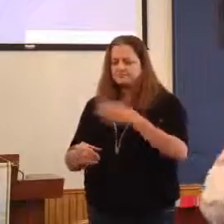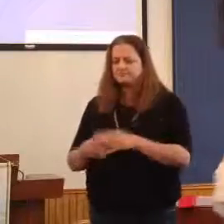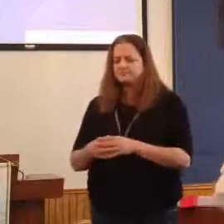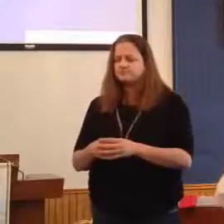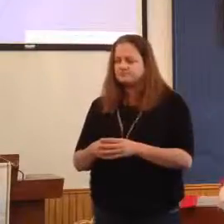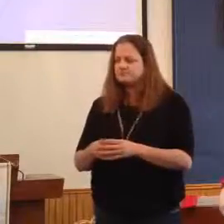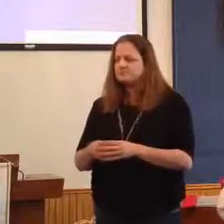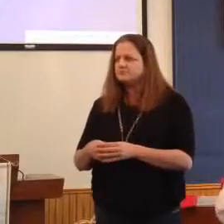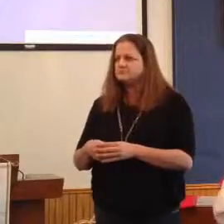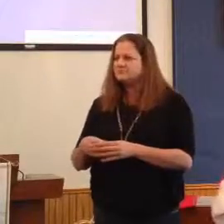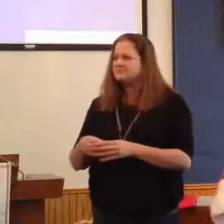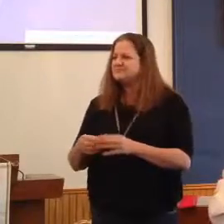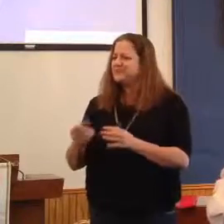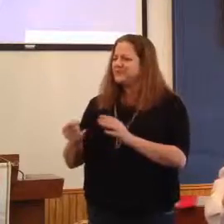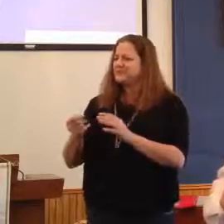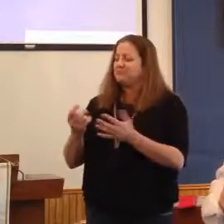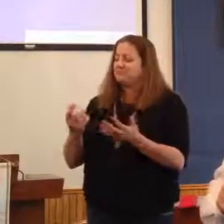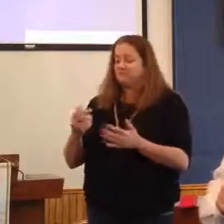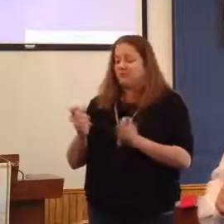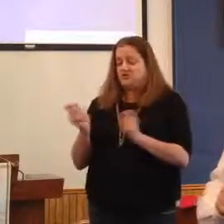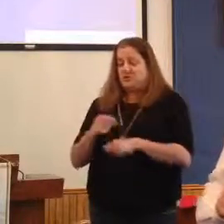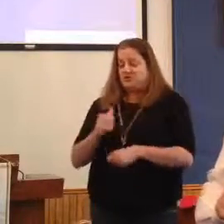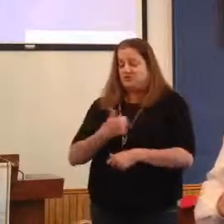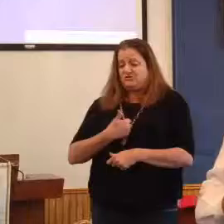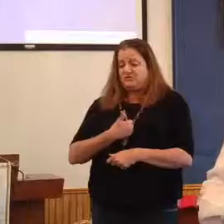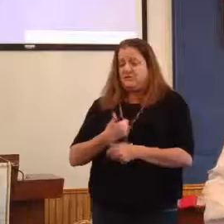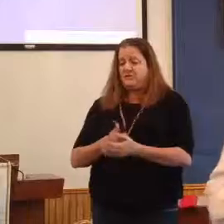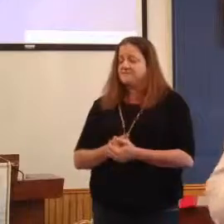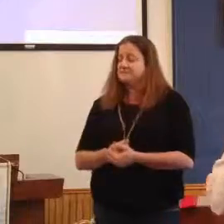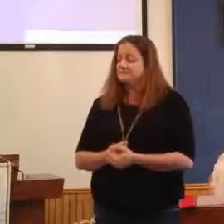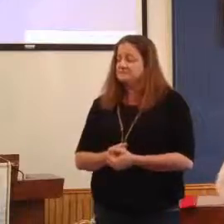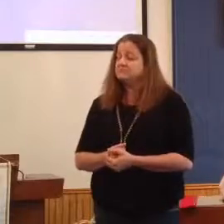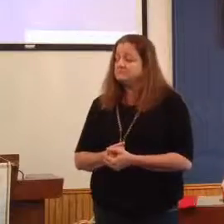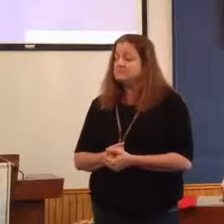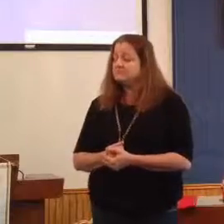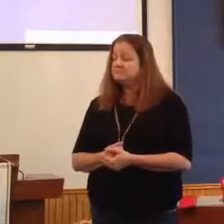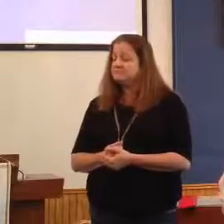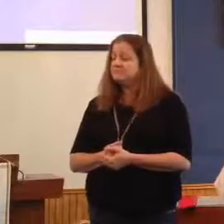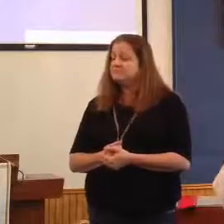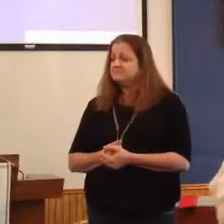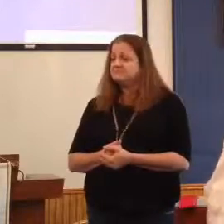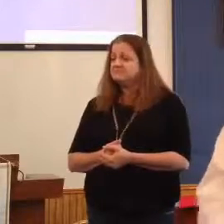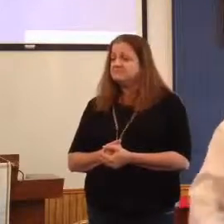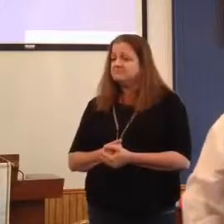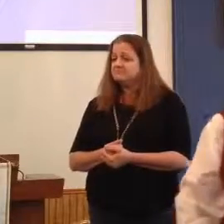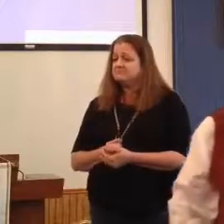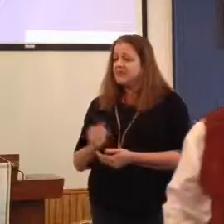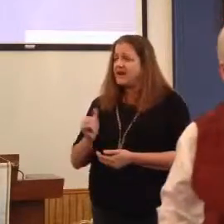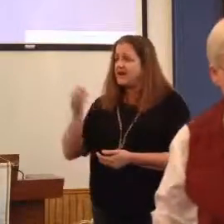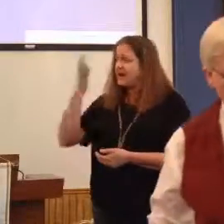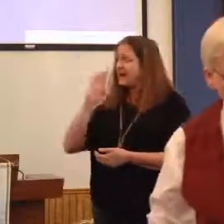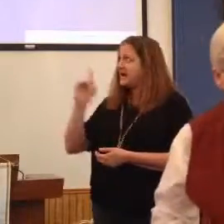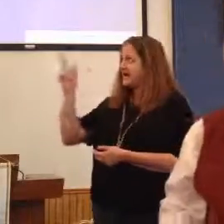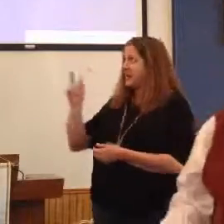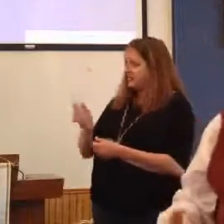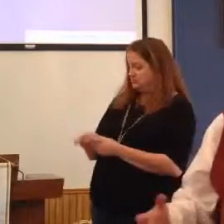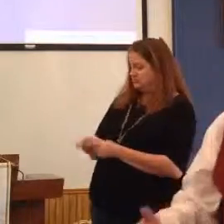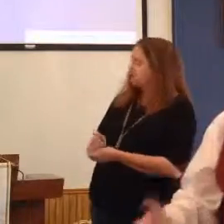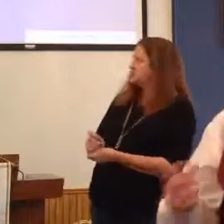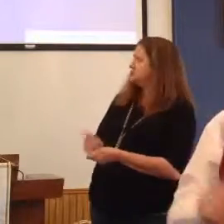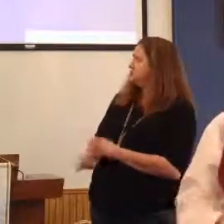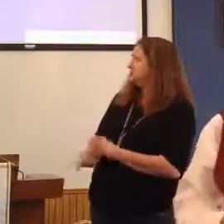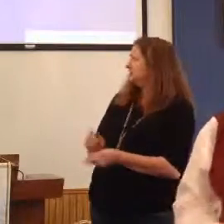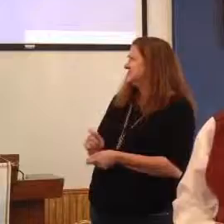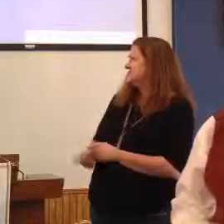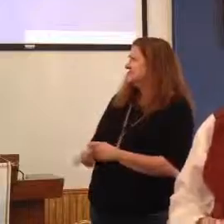And perhaps we need to change ourselves. You know, we need to let God change us so that we